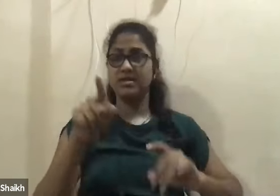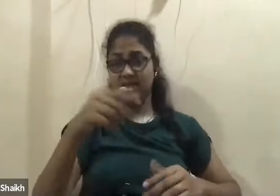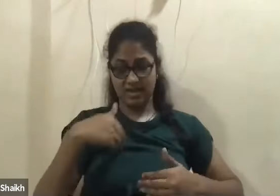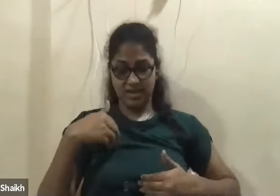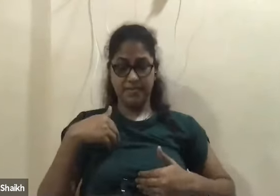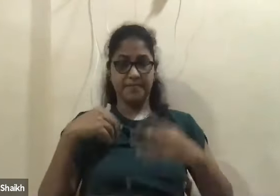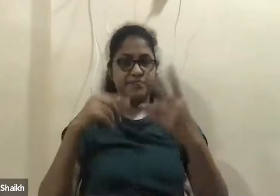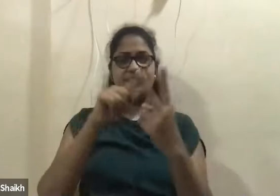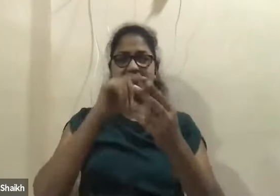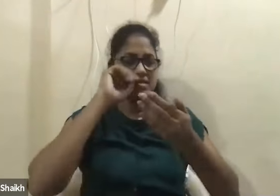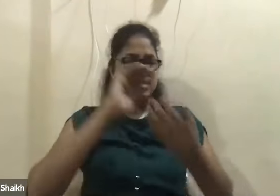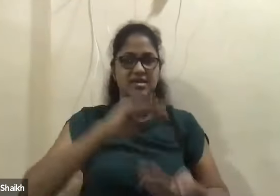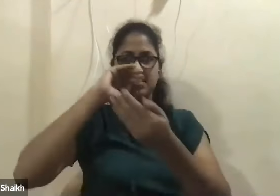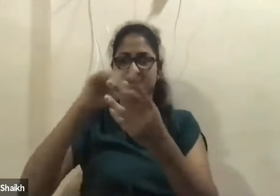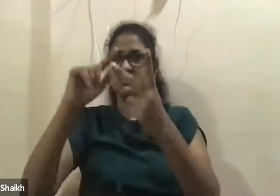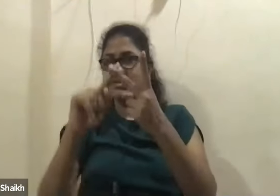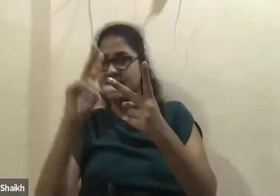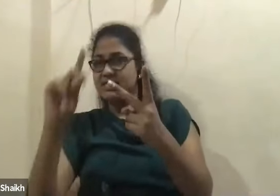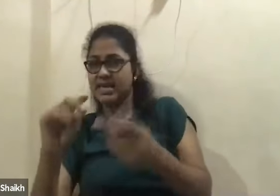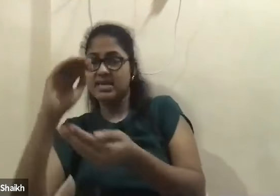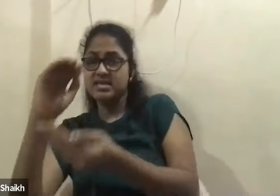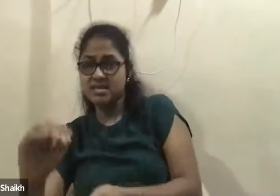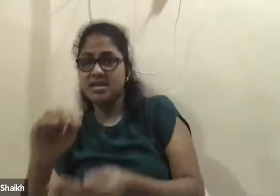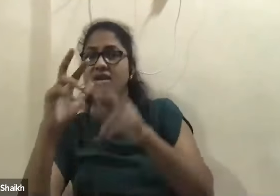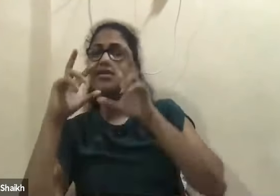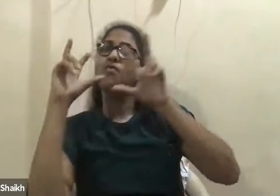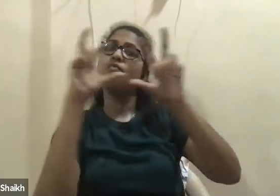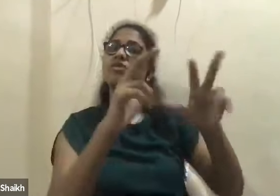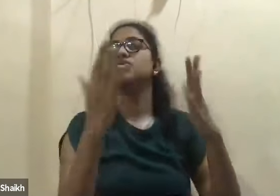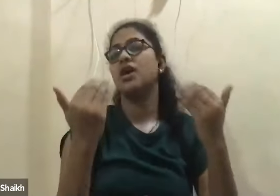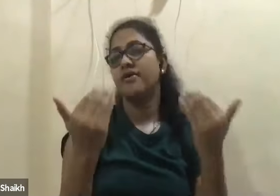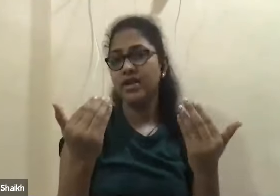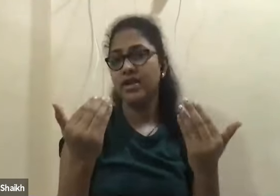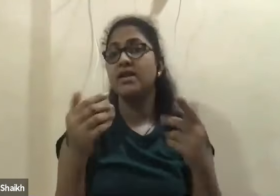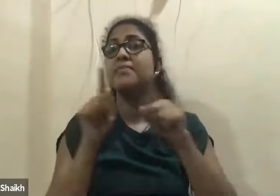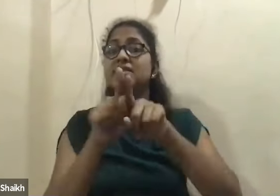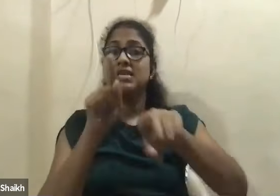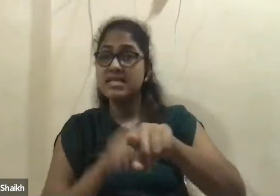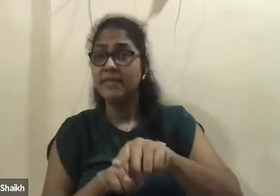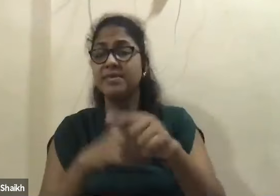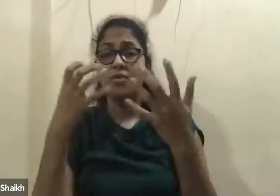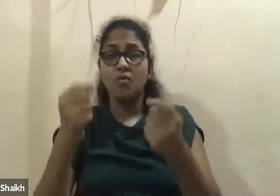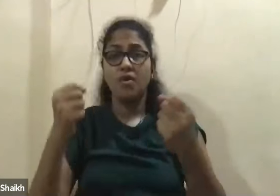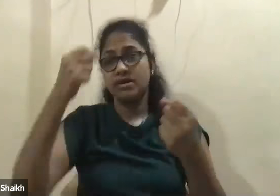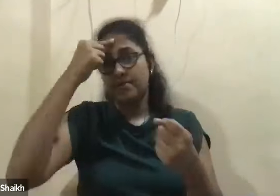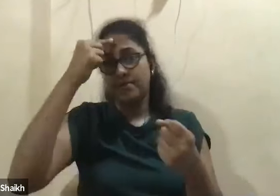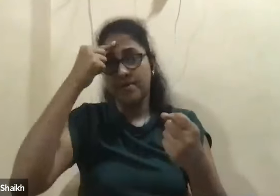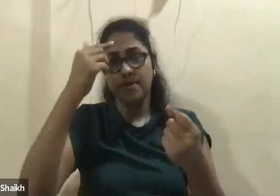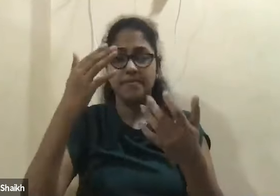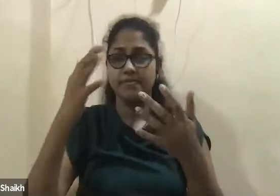can look after him, but at the that's same fine. time, Then that's perfect. That's a perfect solution. Then it's okay, I think,